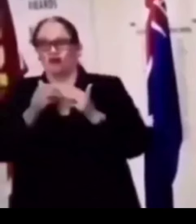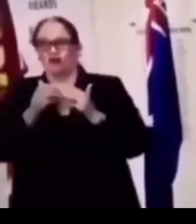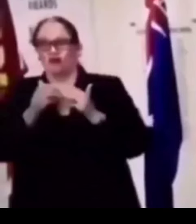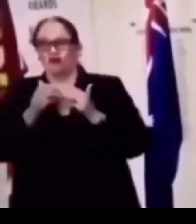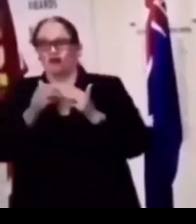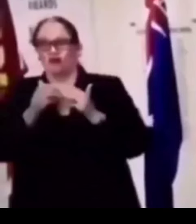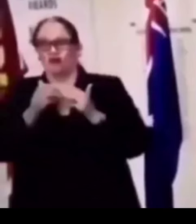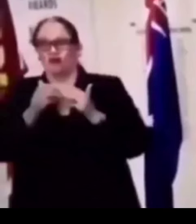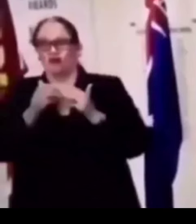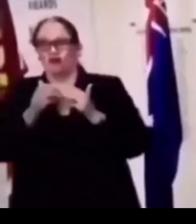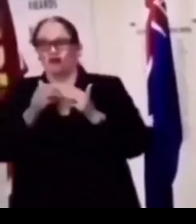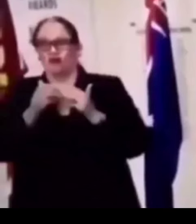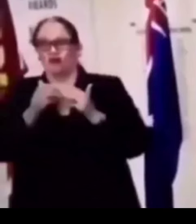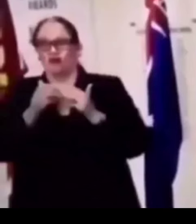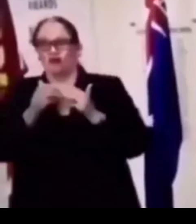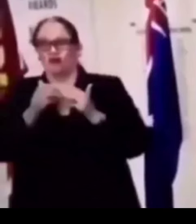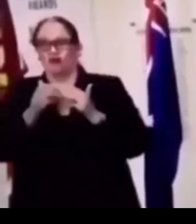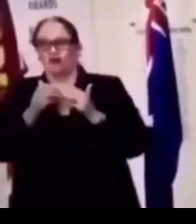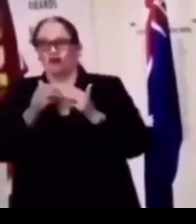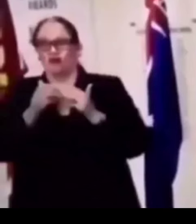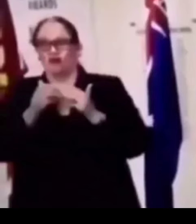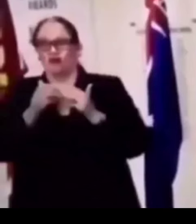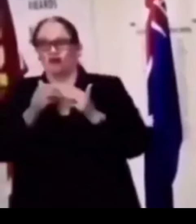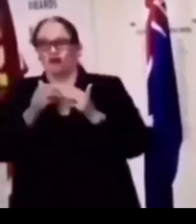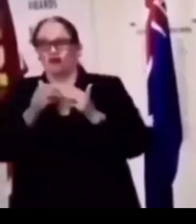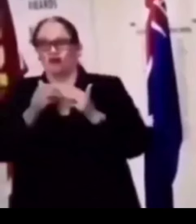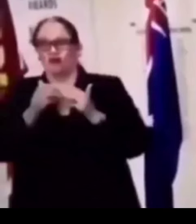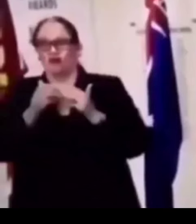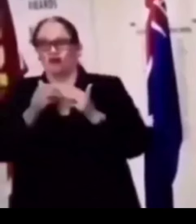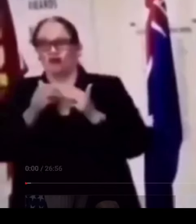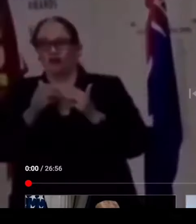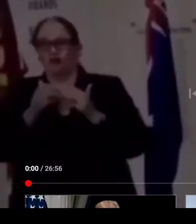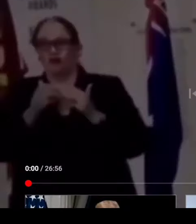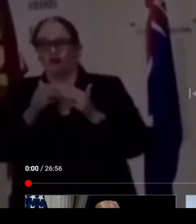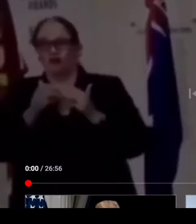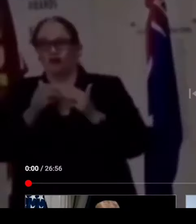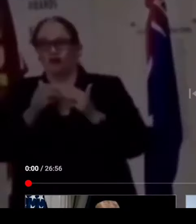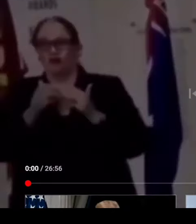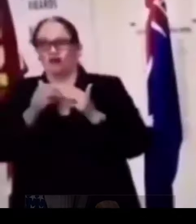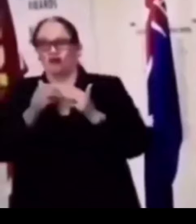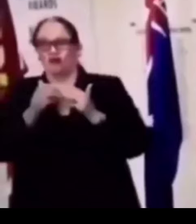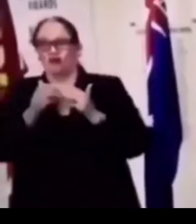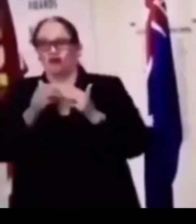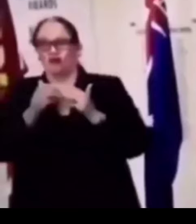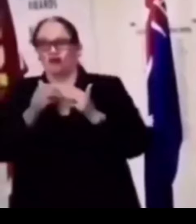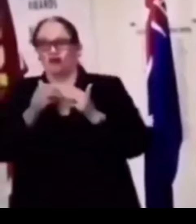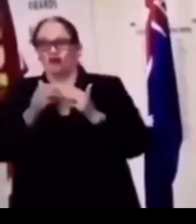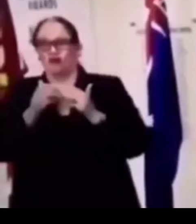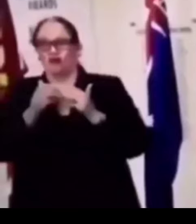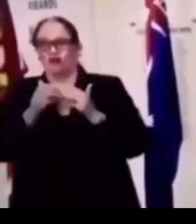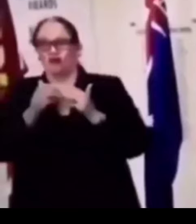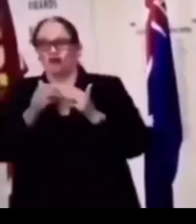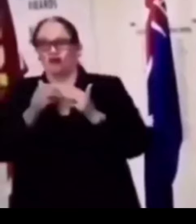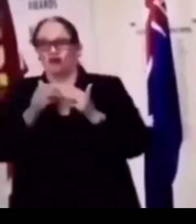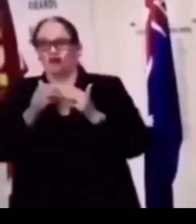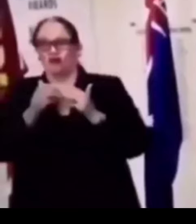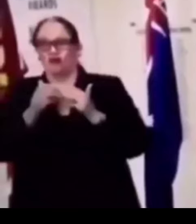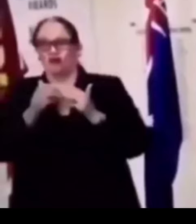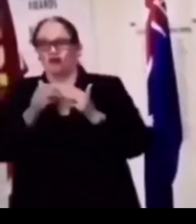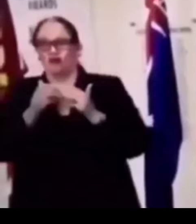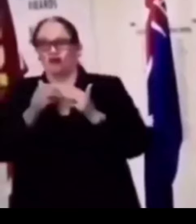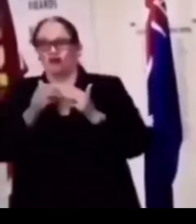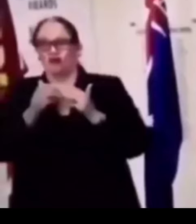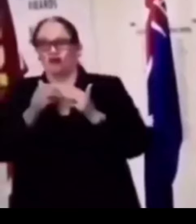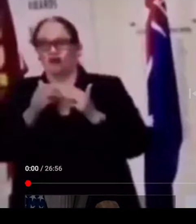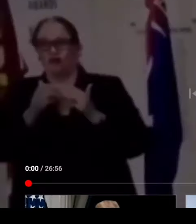power of Yahawah BaHaSham, Yahawashi. And, you know, I'm pretty sure brother seen the video already, but for those who didn't, all right,